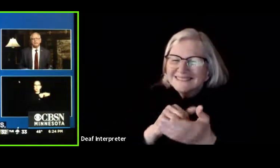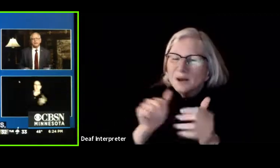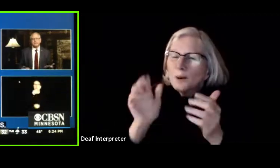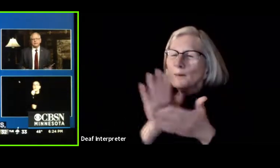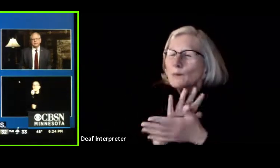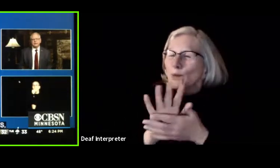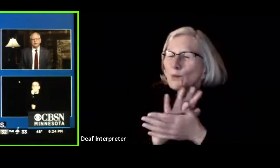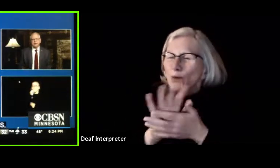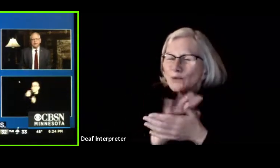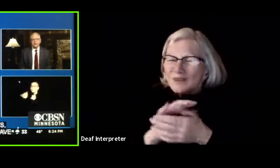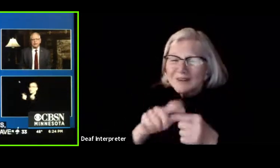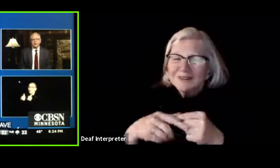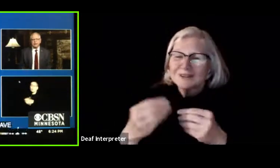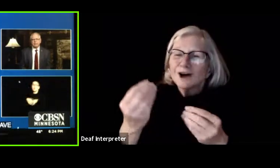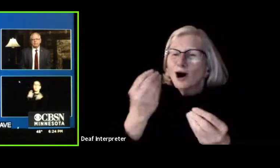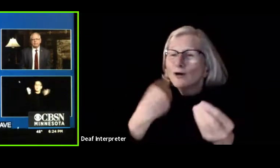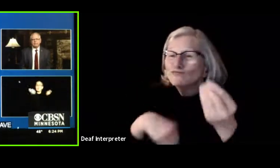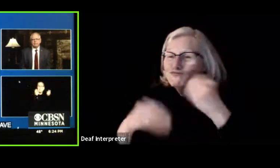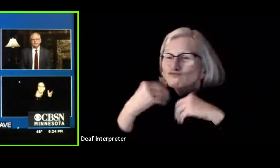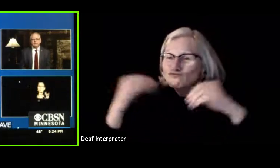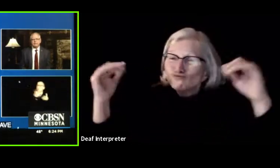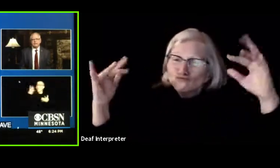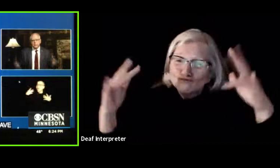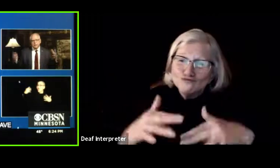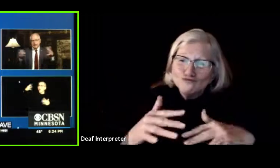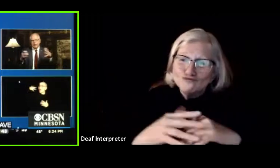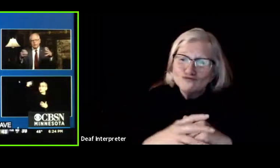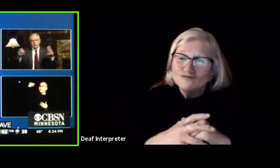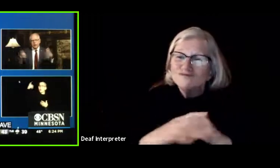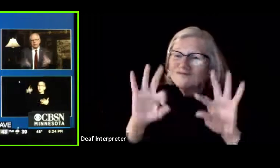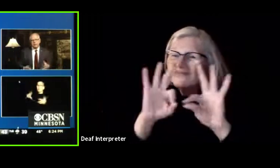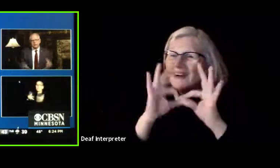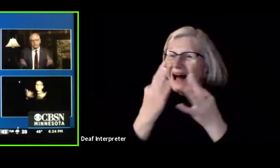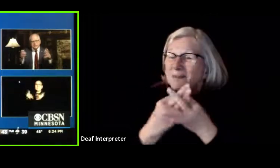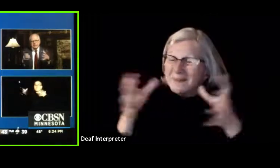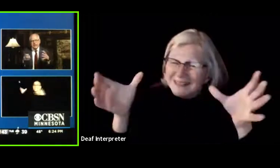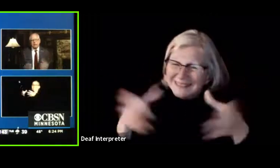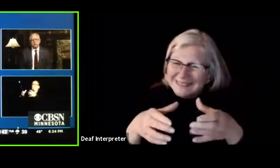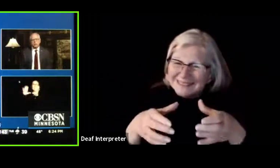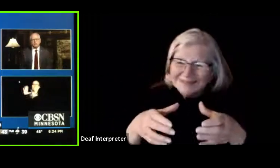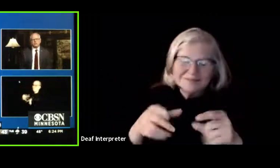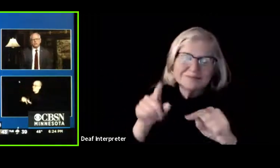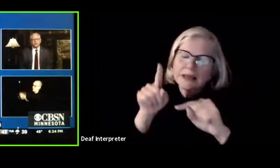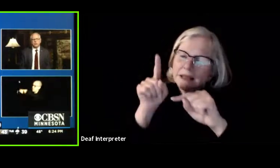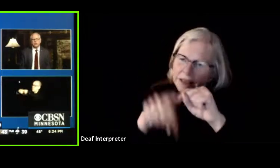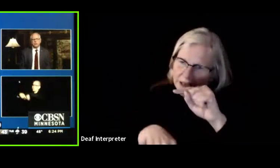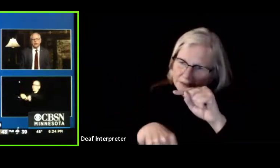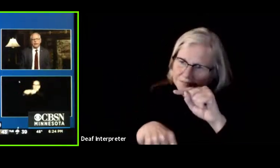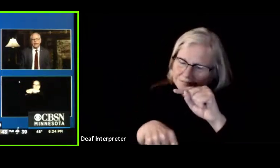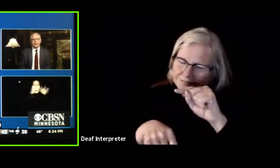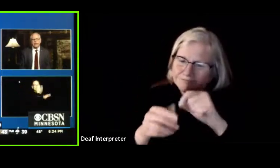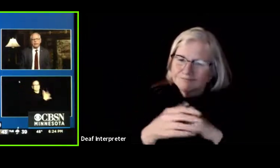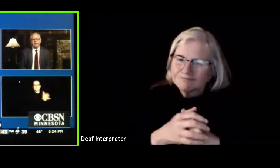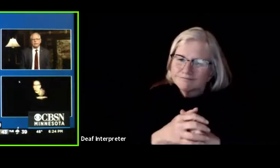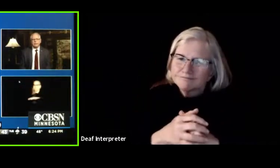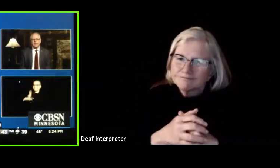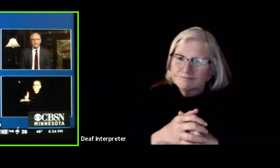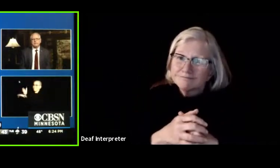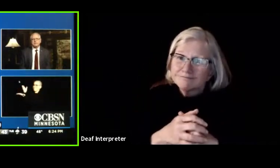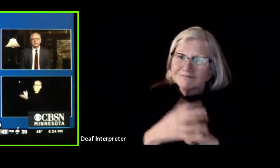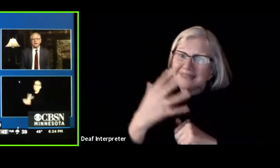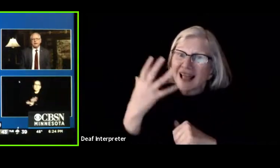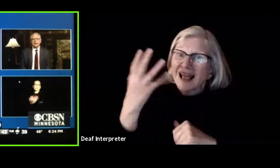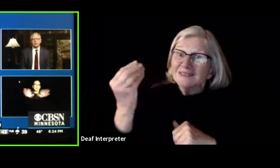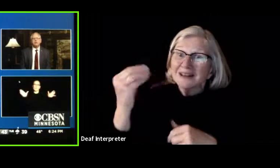outdoor events and entertainment. Things where we gather in large numbers, even outdoors if we're going to do it. Now, with that